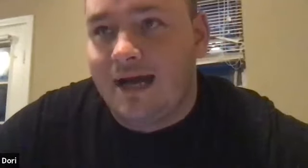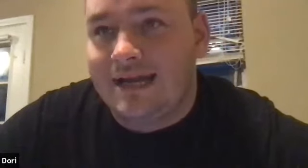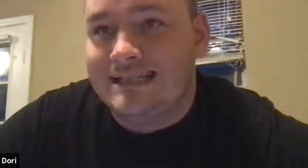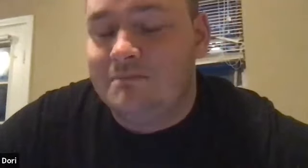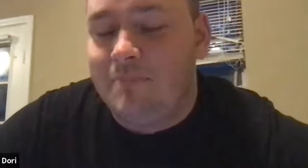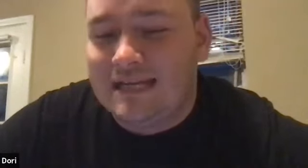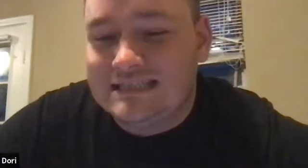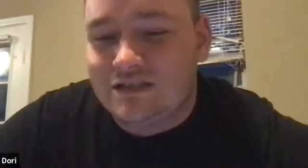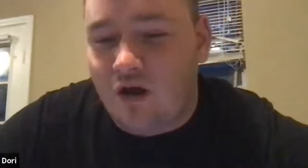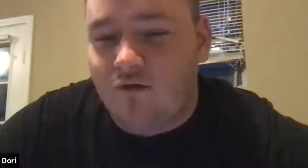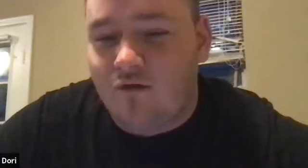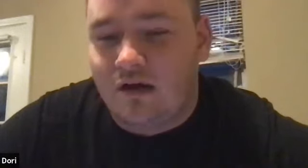it is based off of